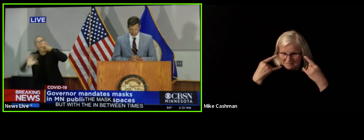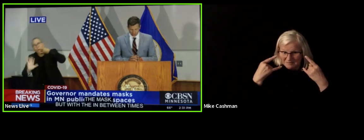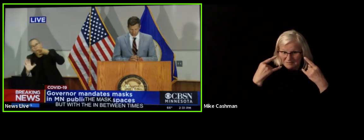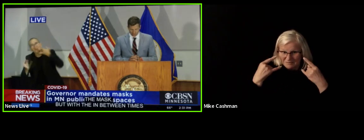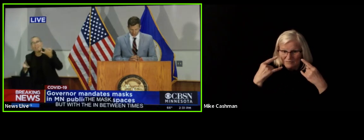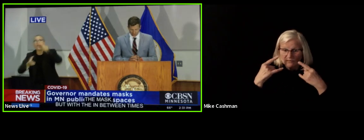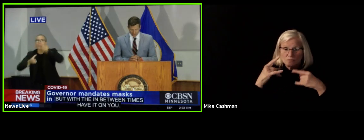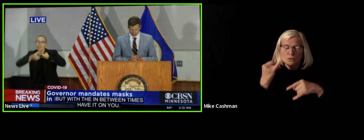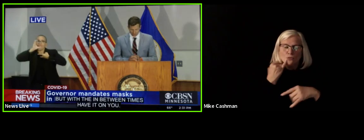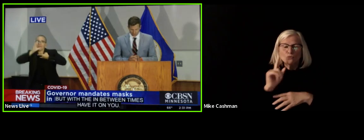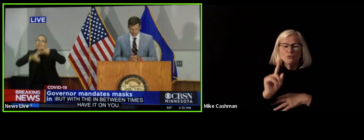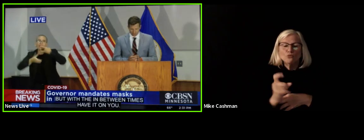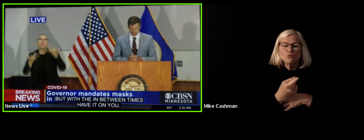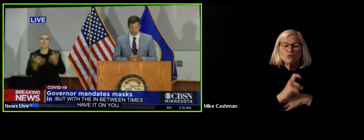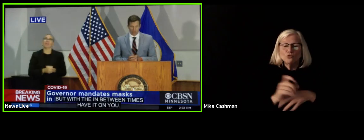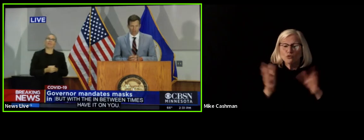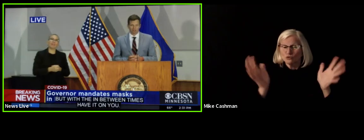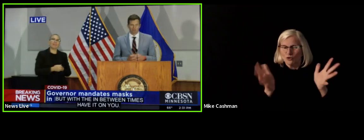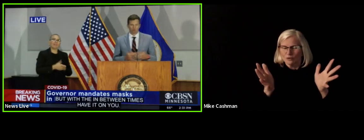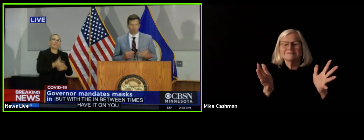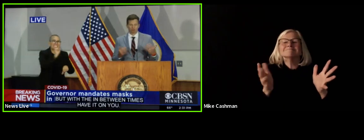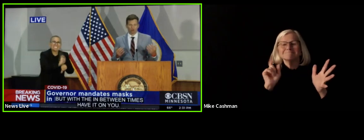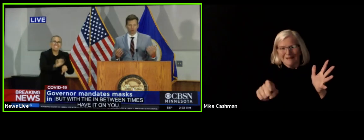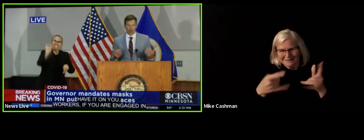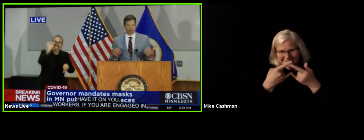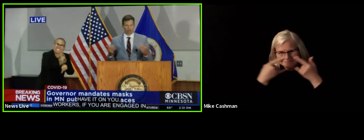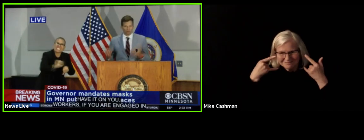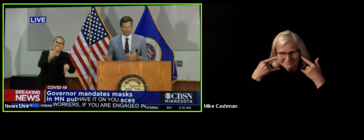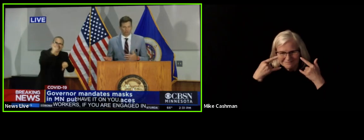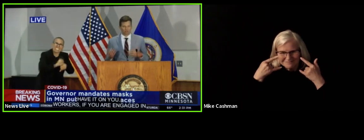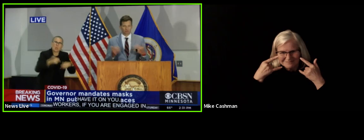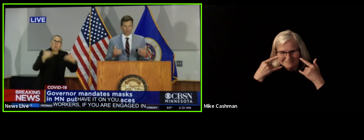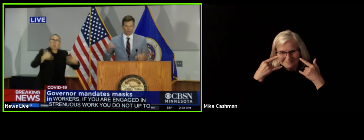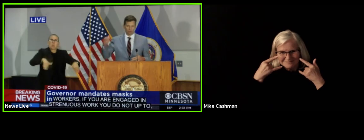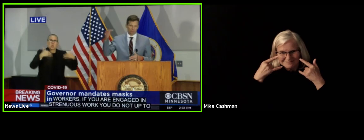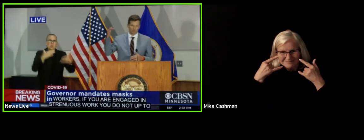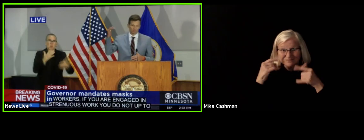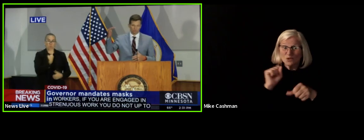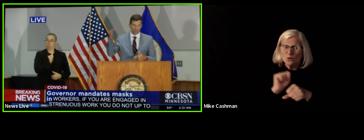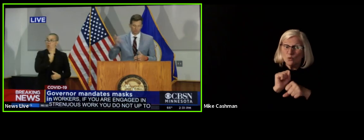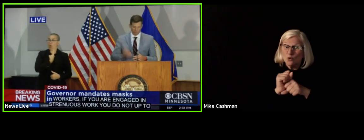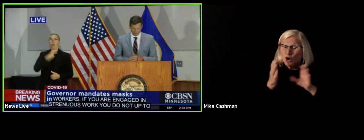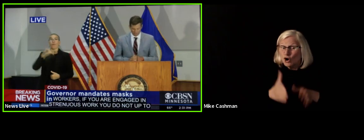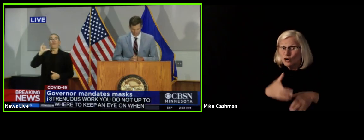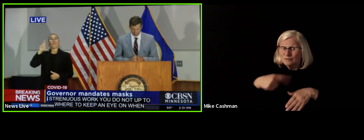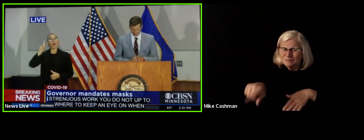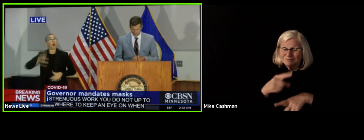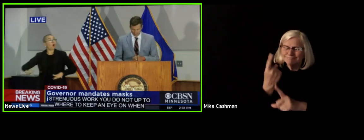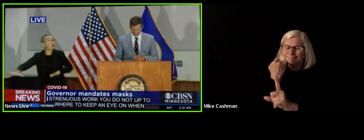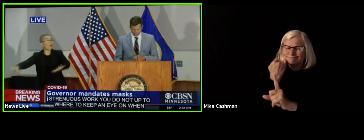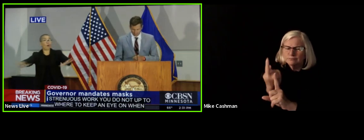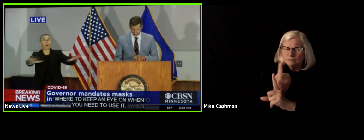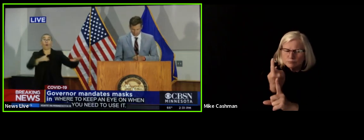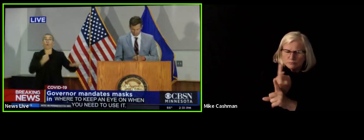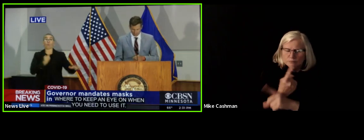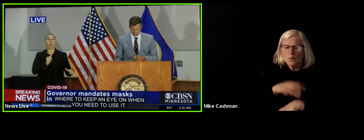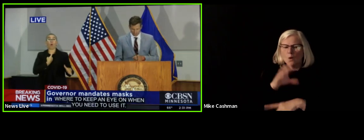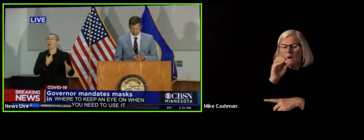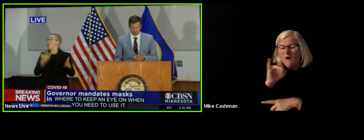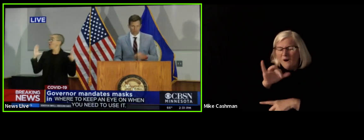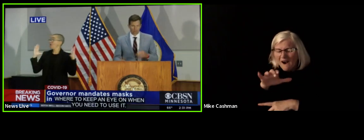but again, keep it on you to use when you need. And then, of course, if you're working alone in an office or in a cube with walls high enough to prevent